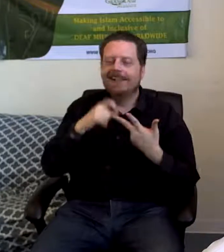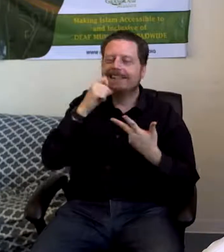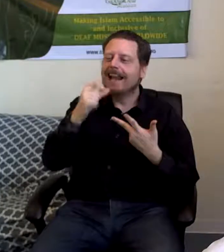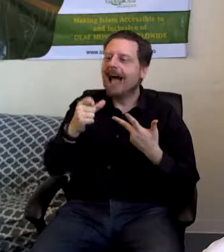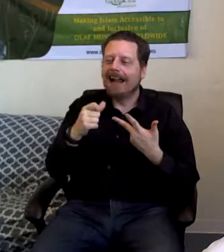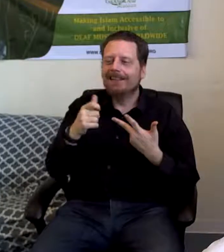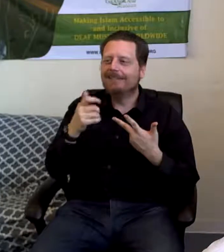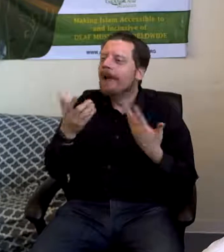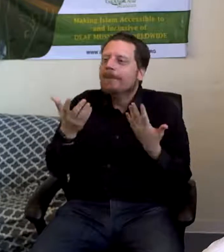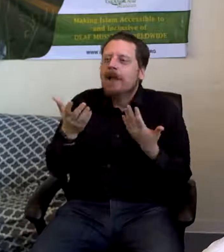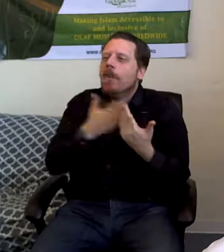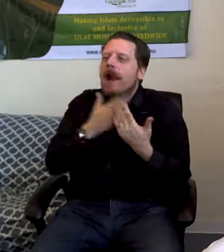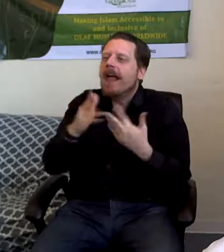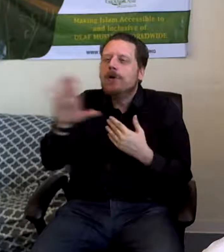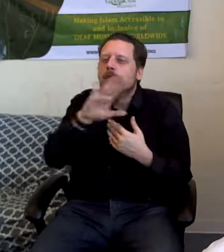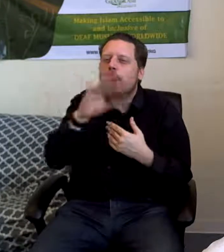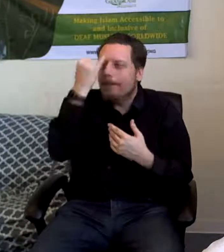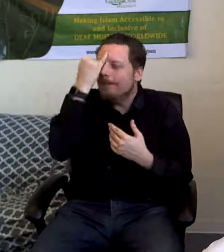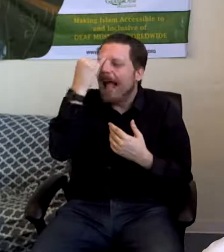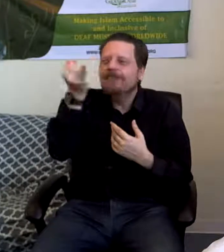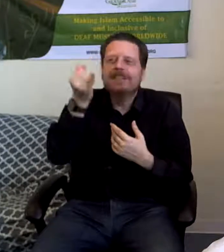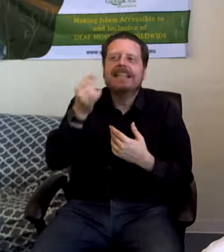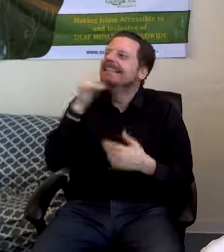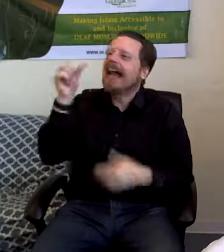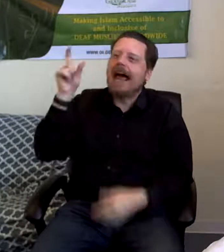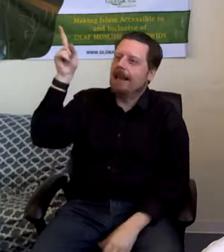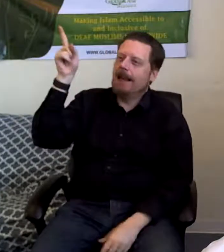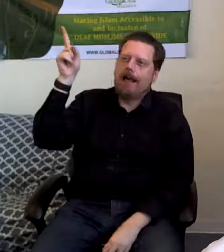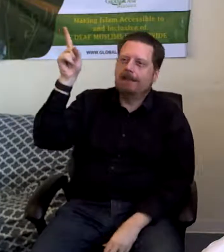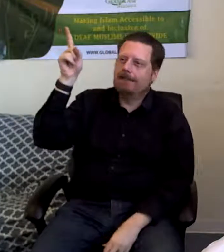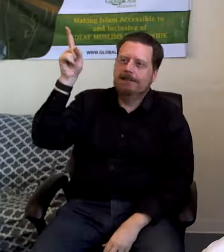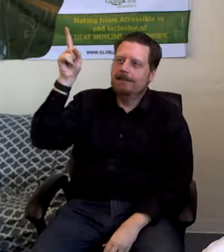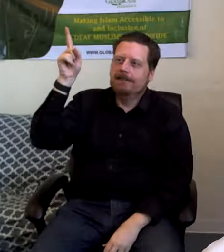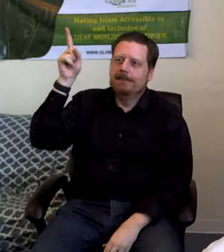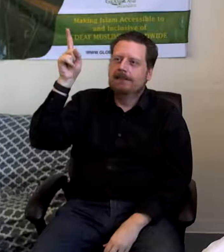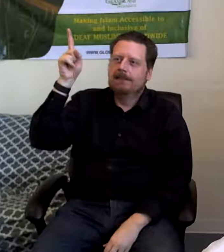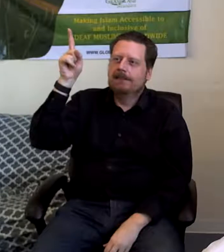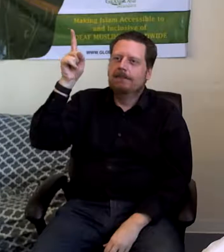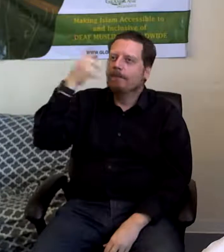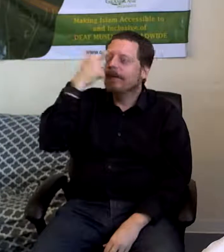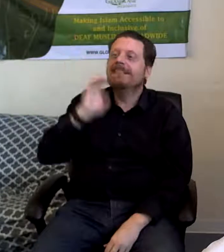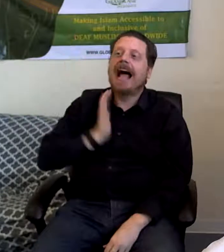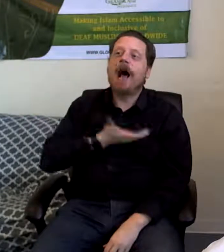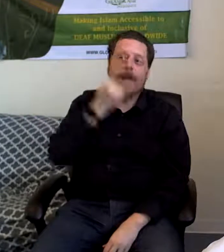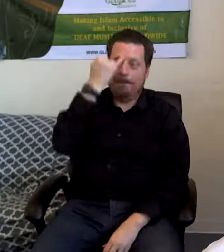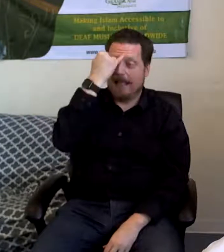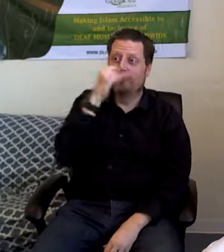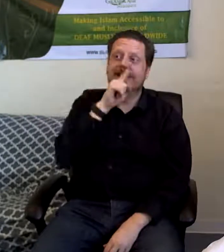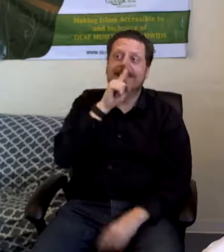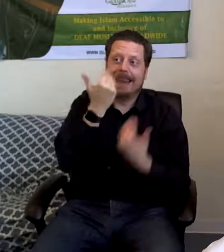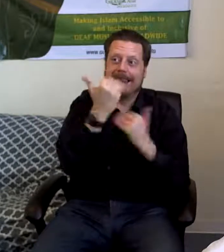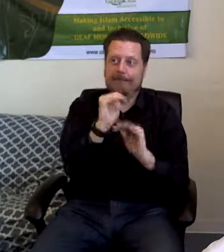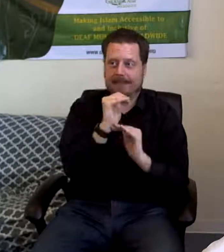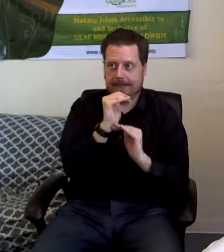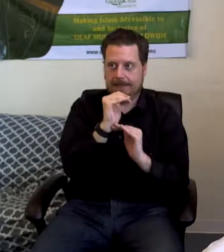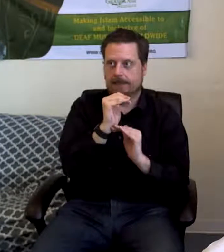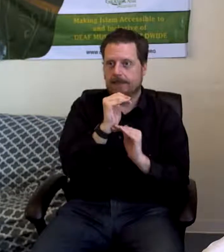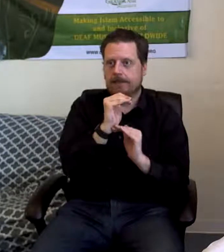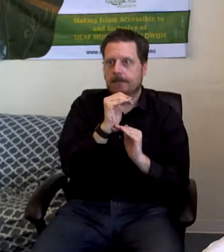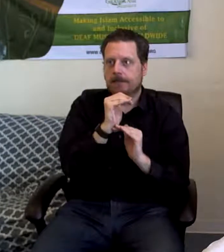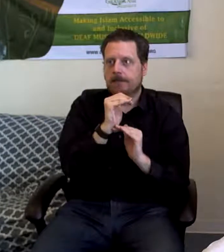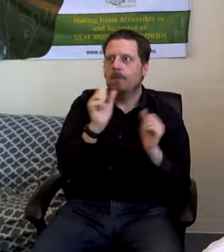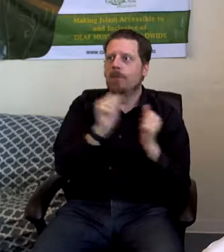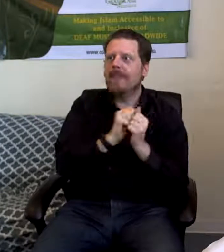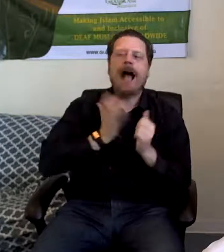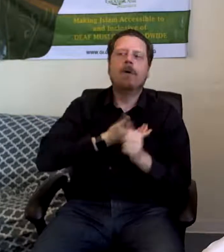is whatever you imagine is not Allah, because our imagination is limited by